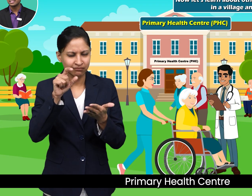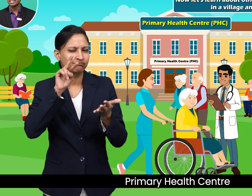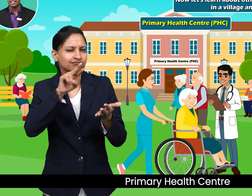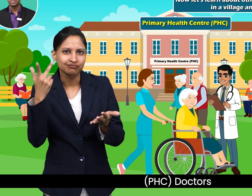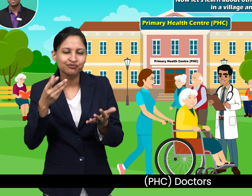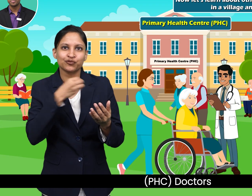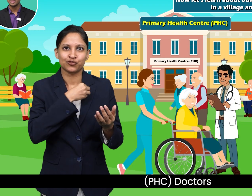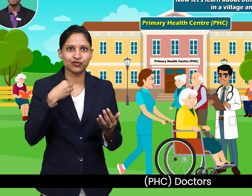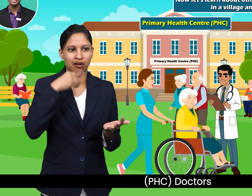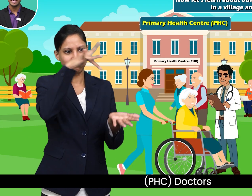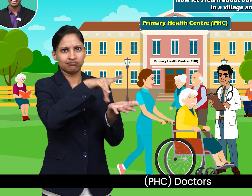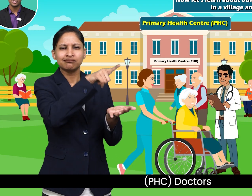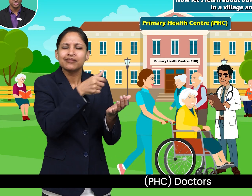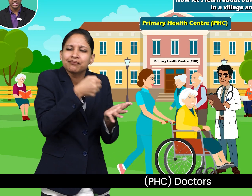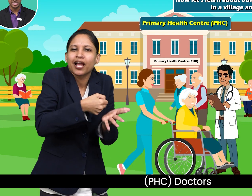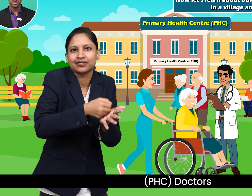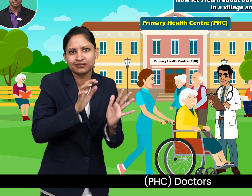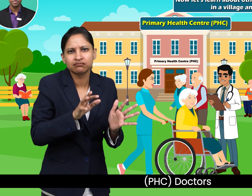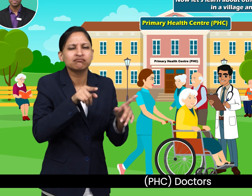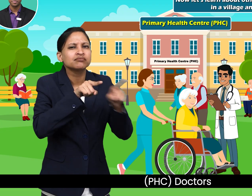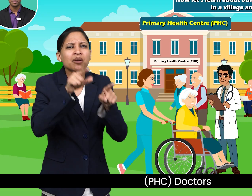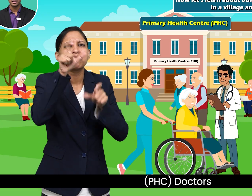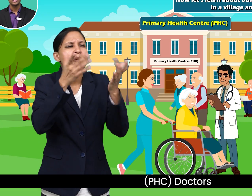Primary Health Center, PHC.